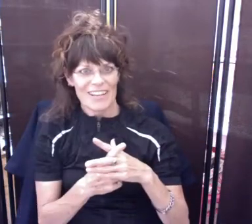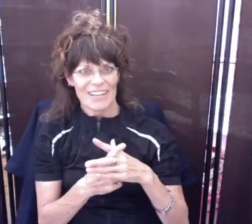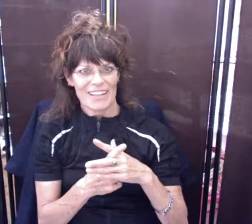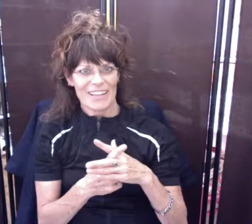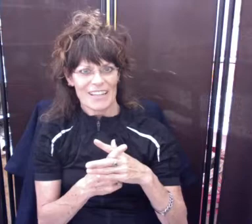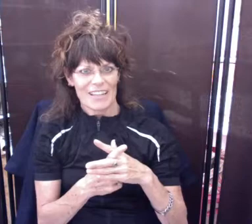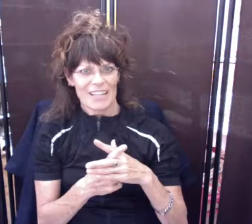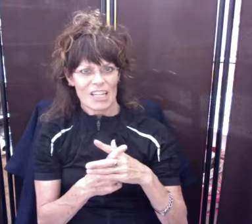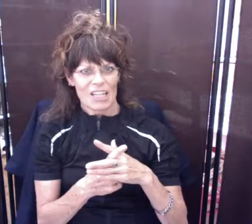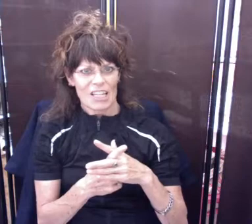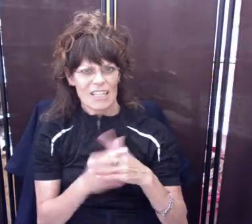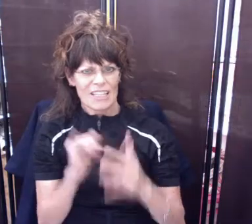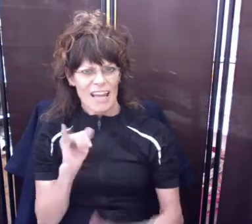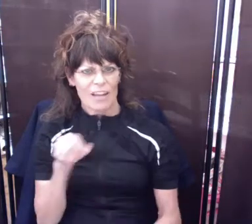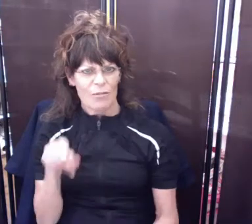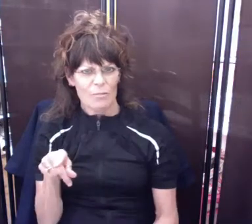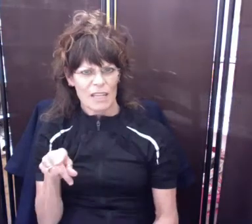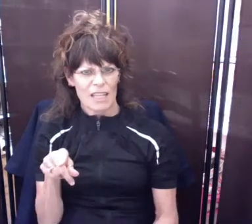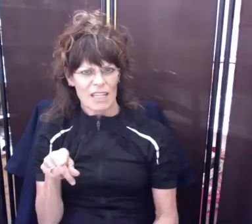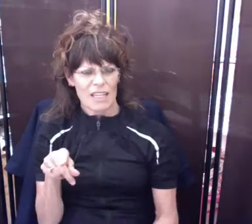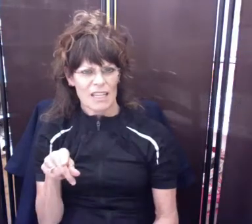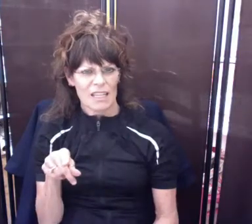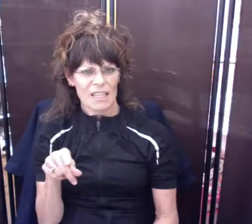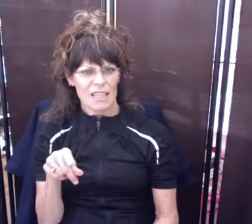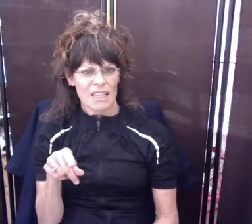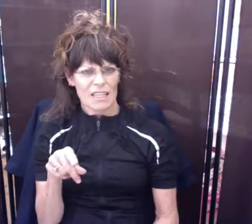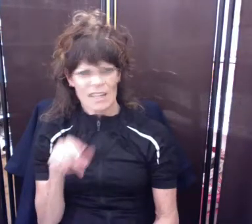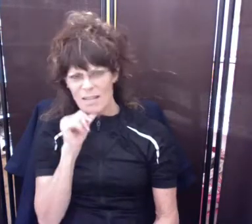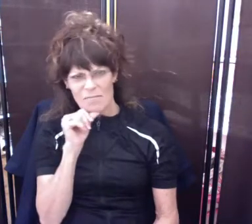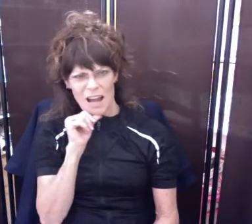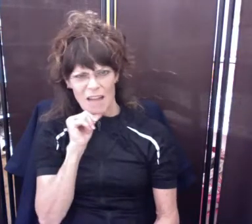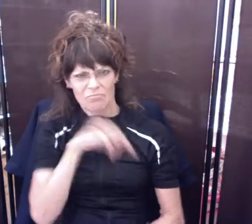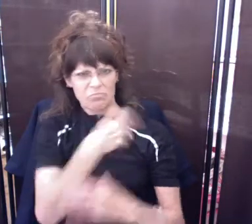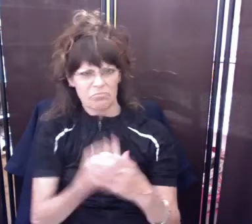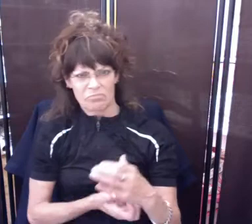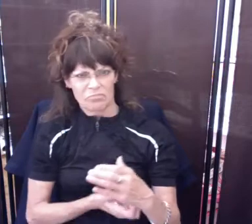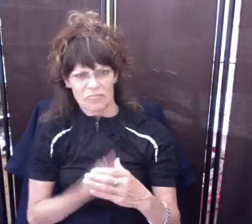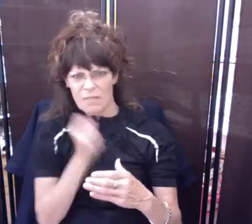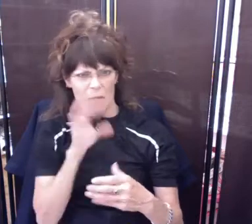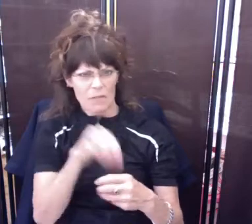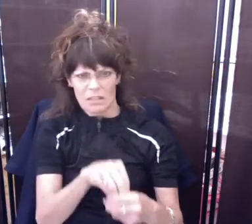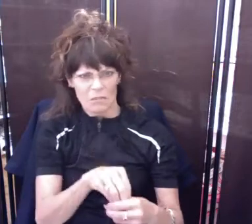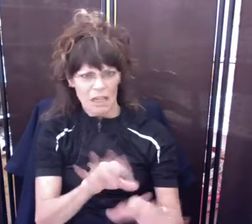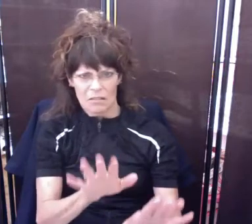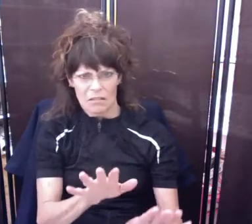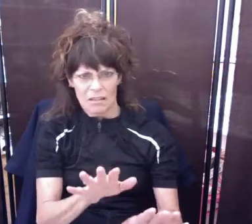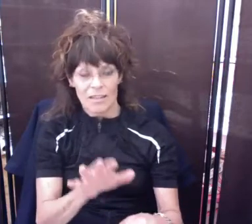IOP stuff like full, I'm not really participating. And the AA meetings, I'm kind of sitting in